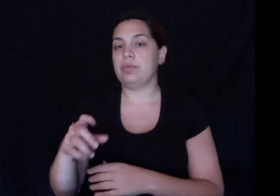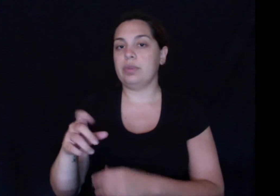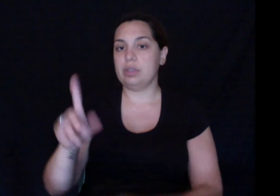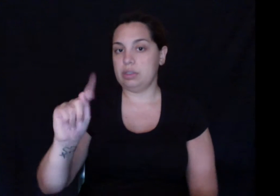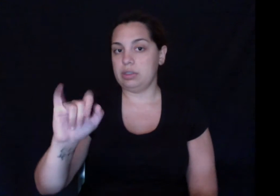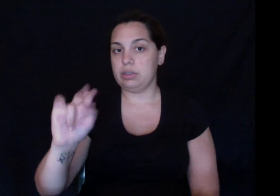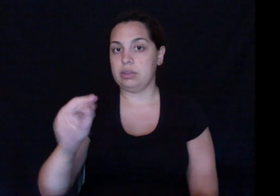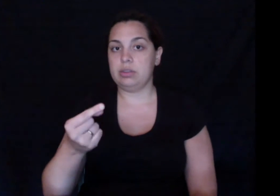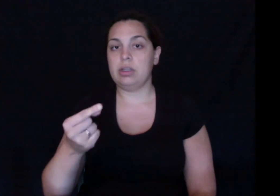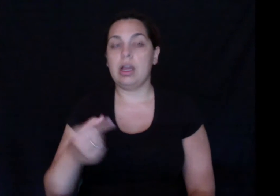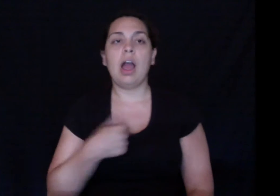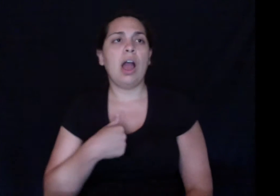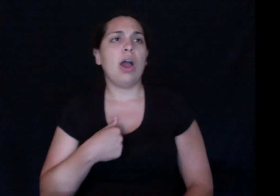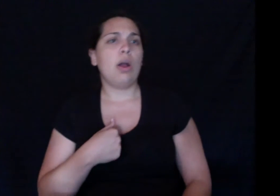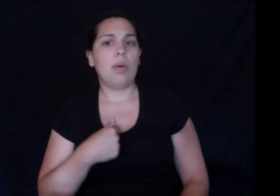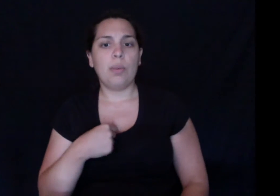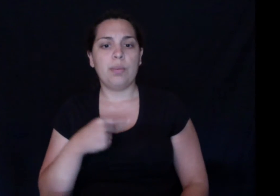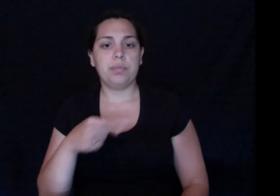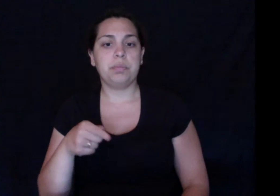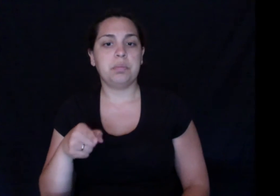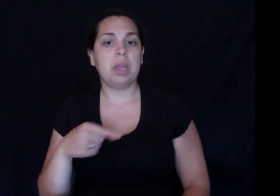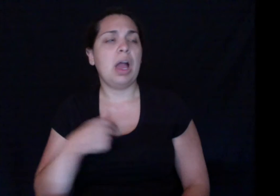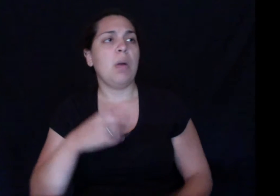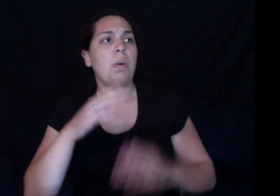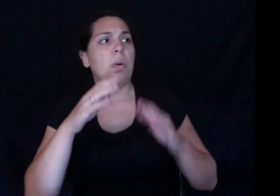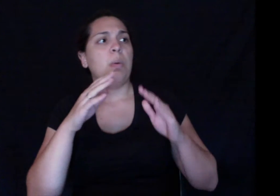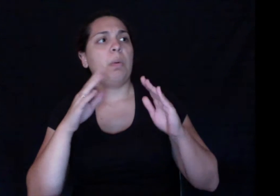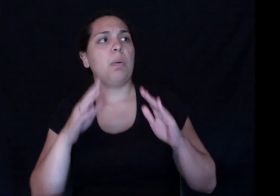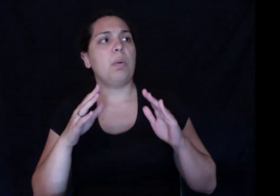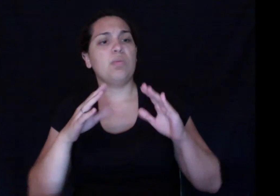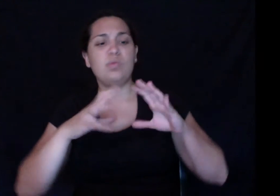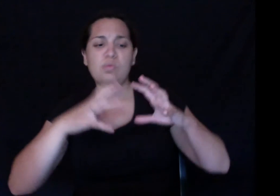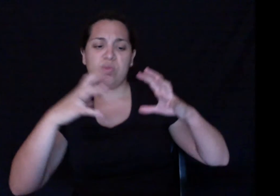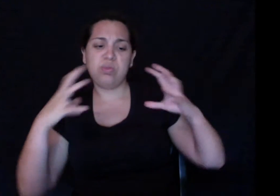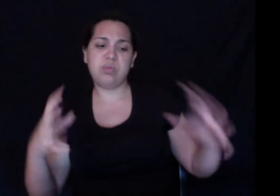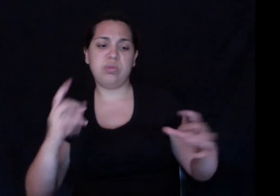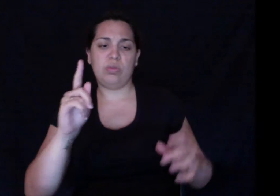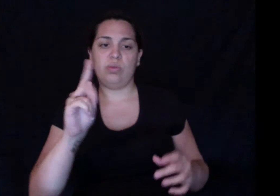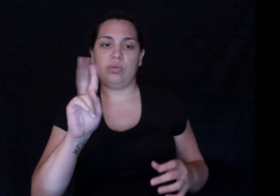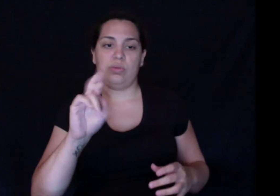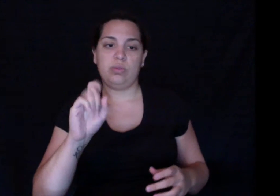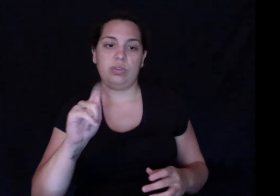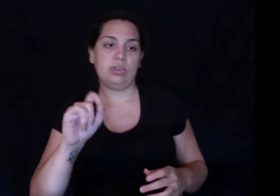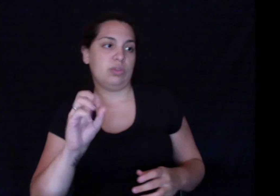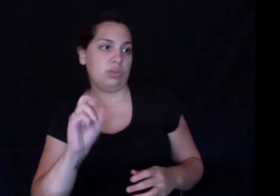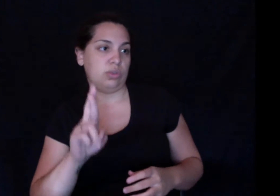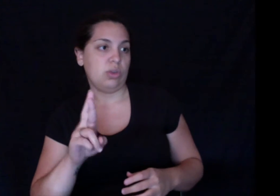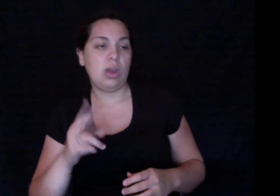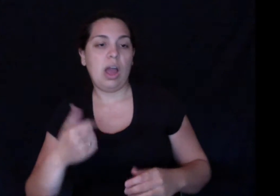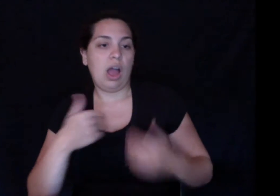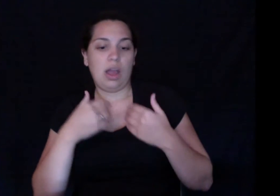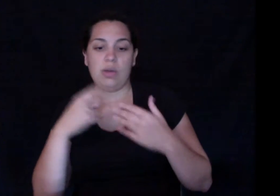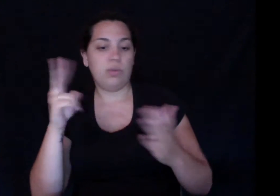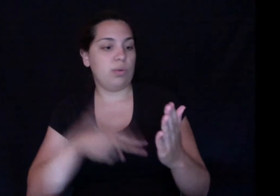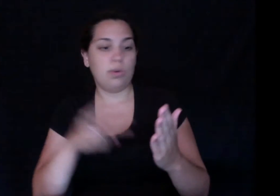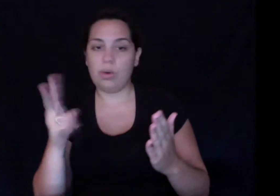ActionJesse, and let him know Alexis at Upvoted sent you. And when you decide to join Ting, go to upvoted.ting.com and get $25 in